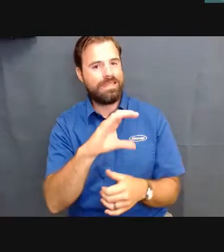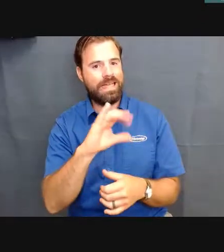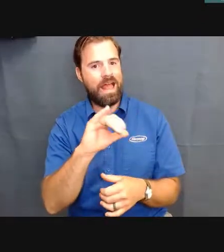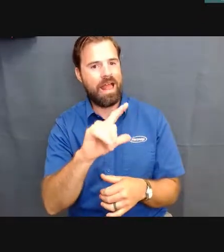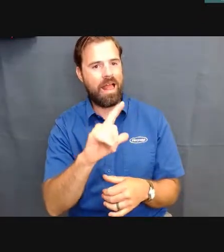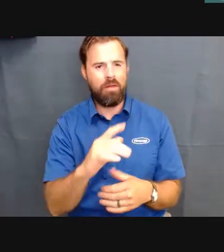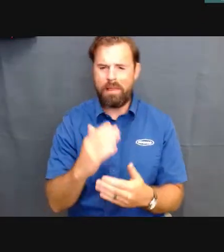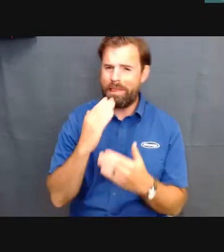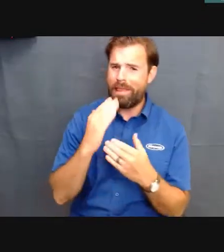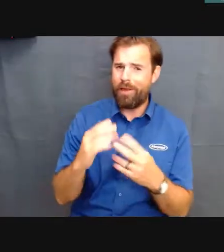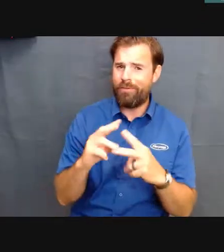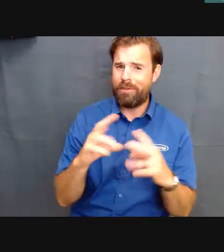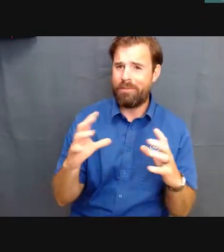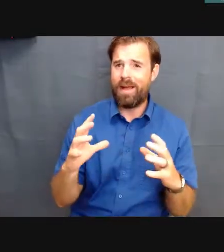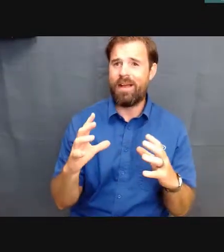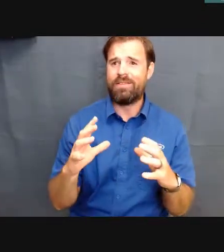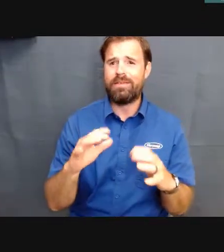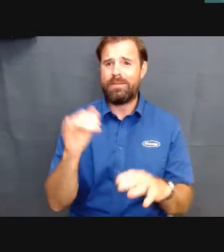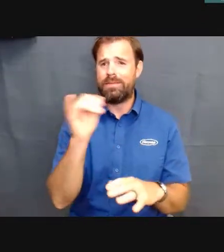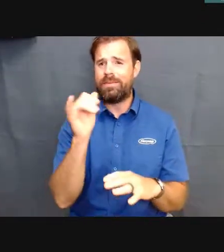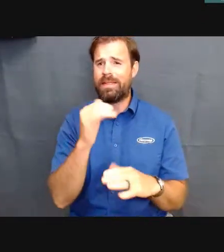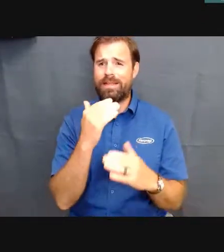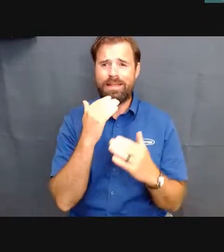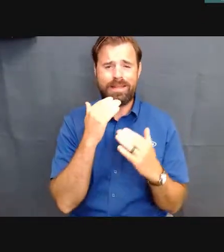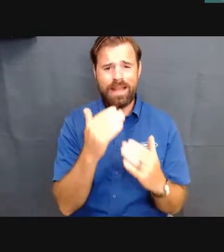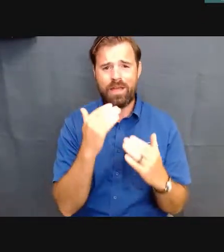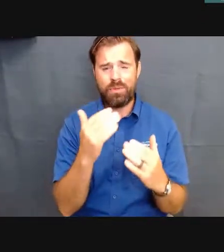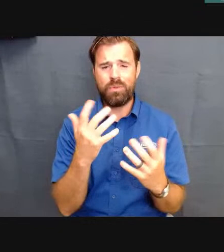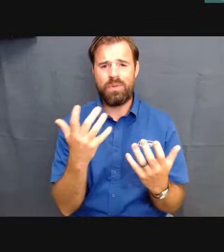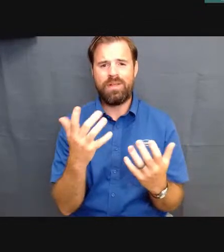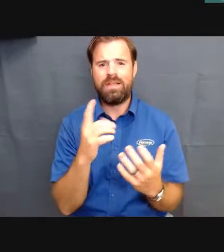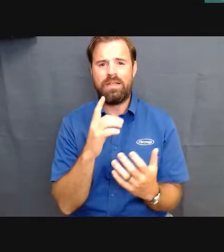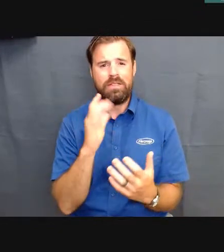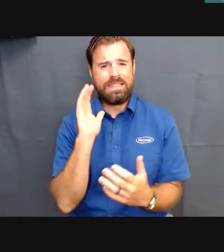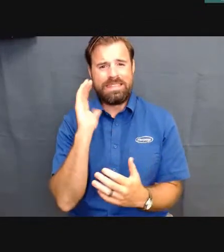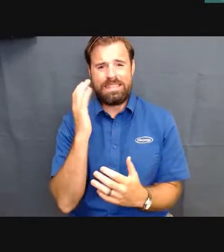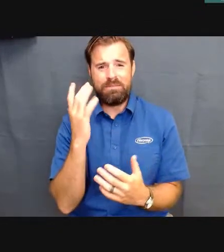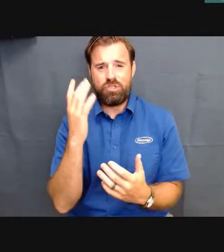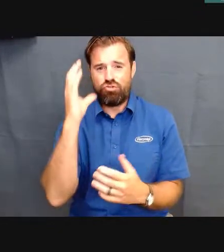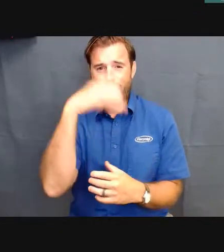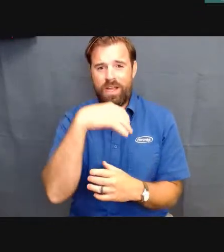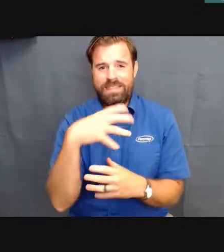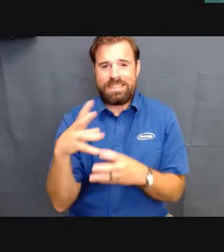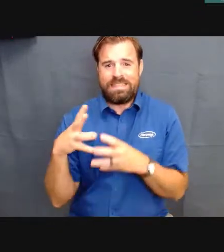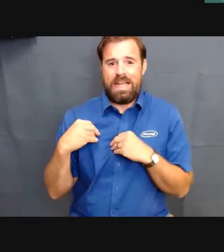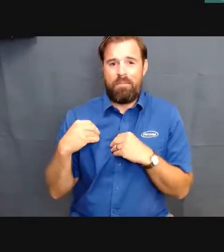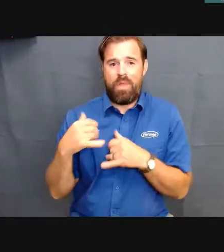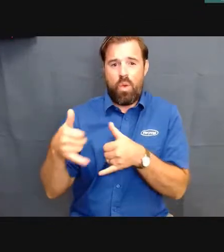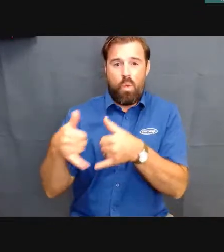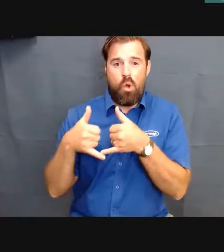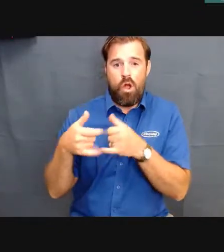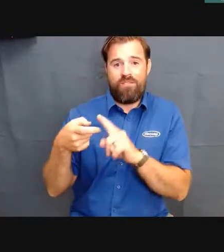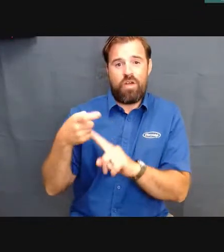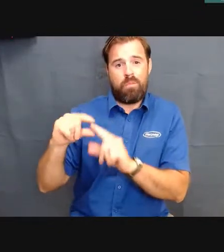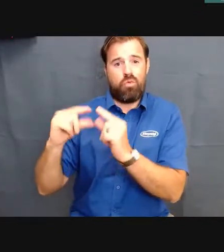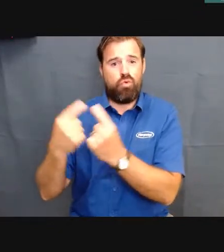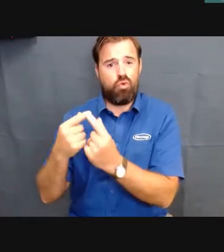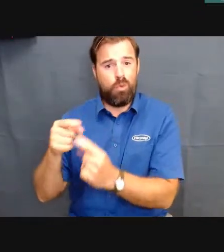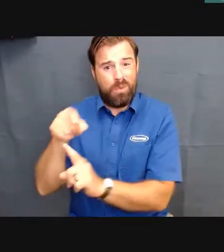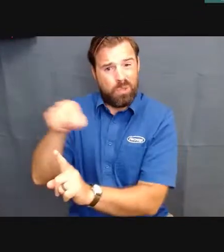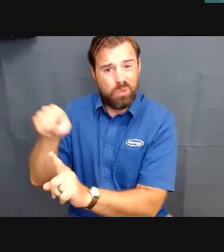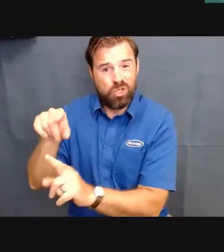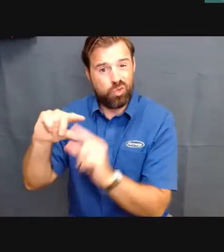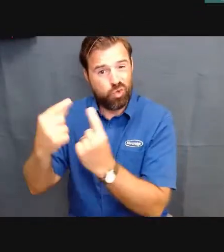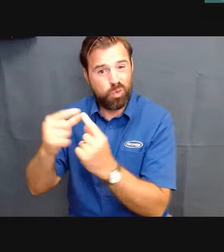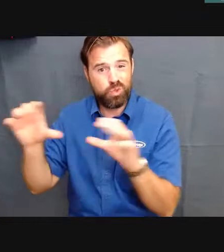you so much. Well, thank you. It almost seems a bit out of place to be accepting an award from a group that does